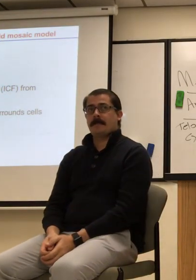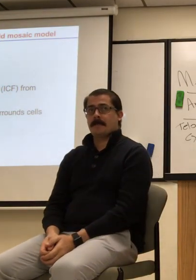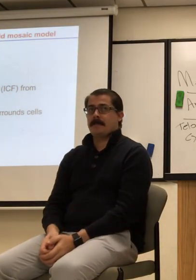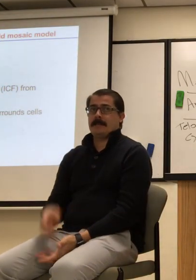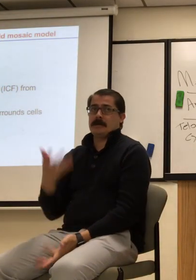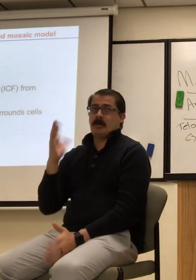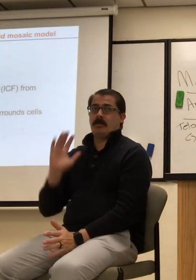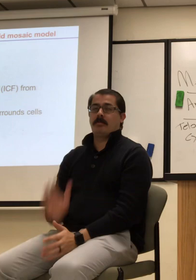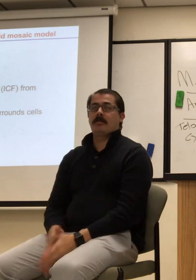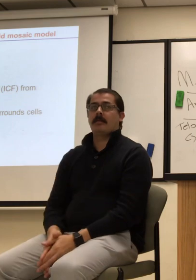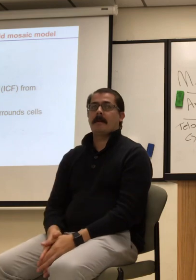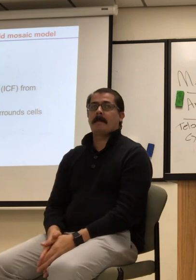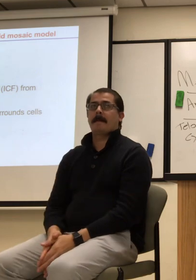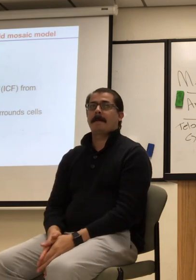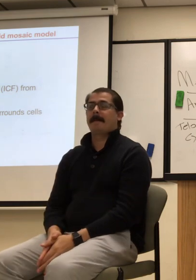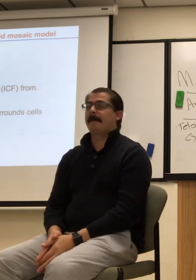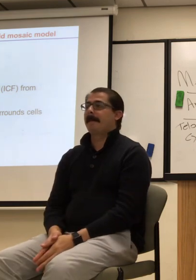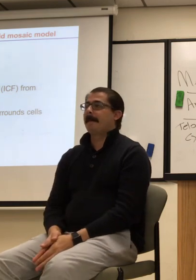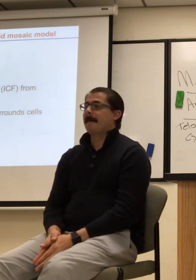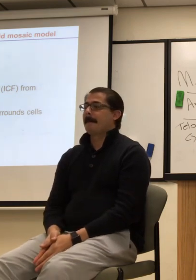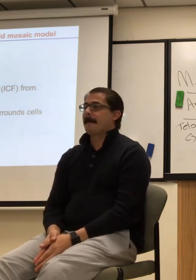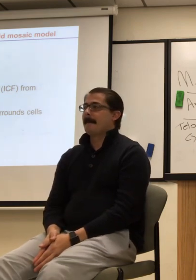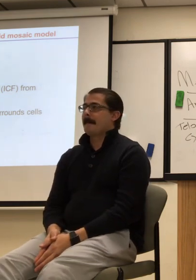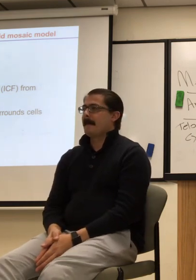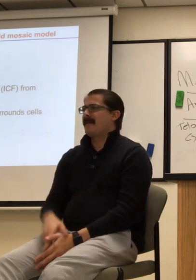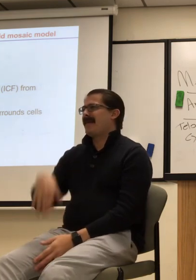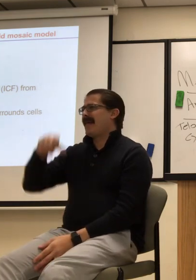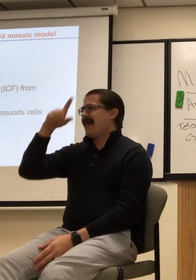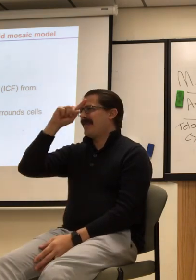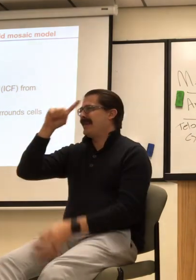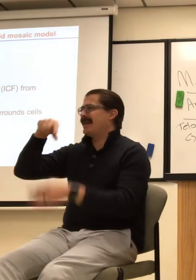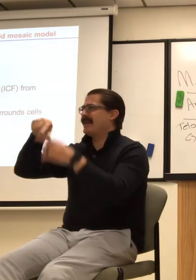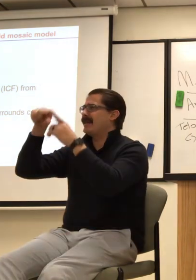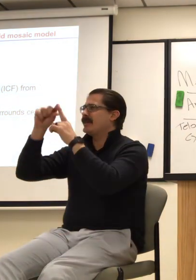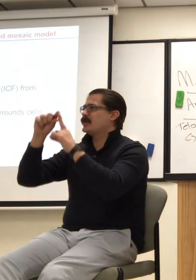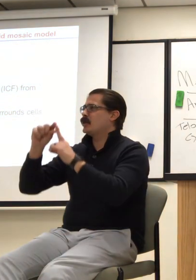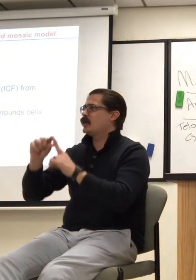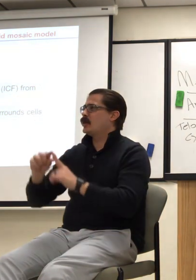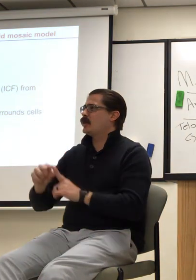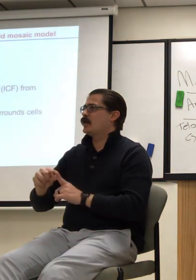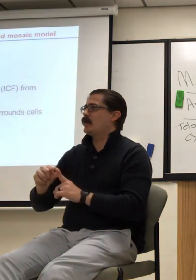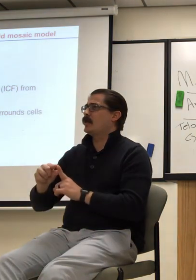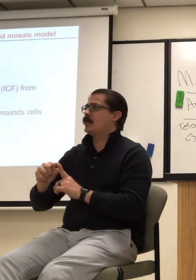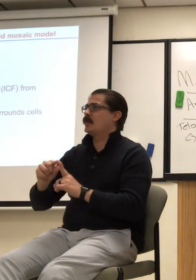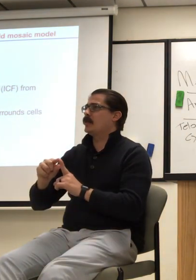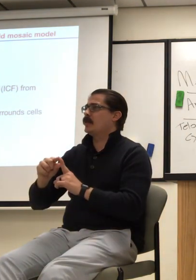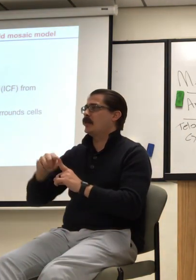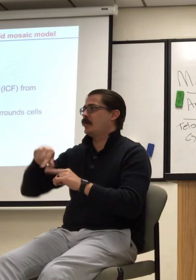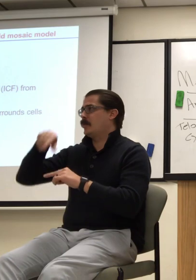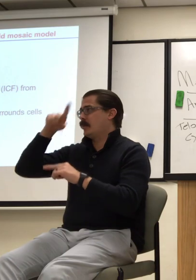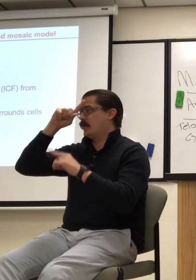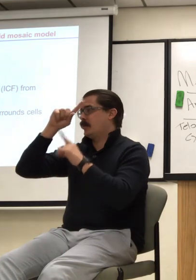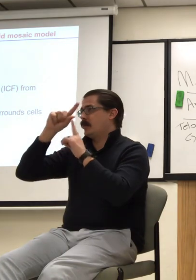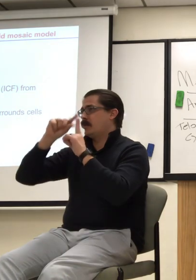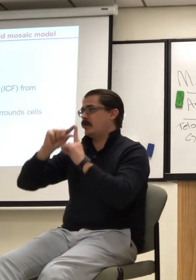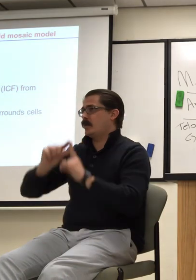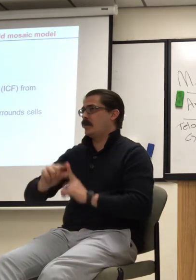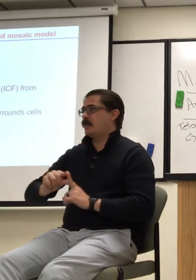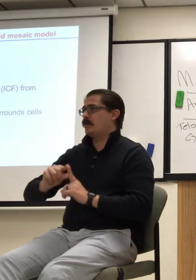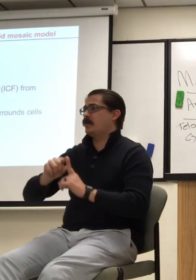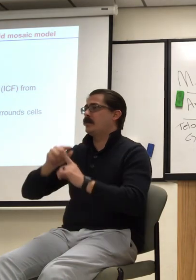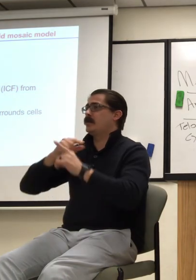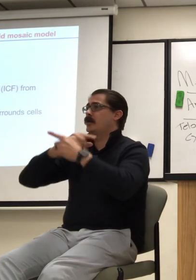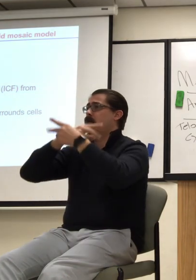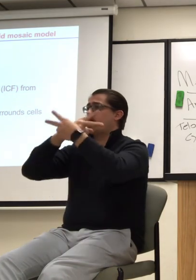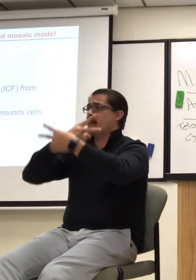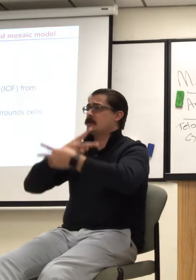That's all it is, yeah. I think the terms tend to confuse students, but they're just chromosomes that were